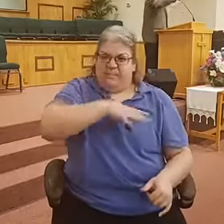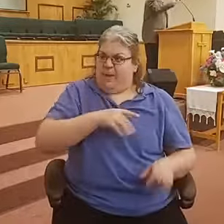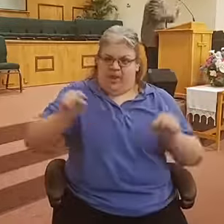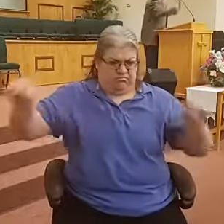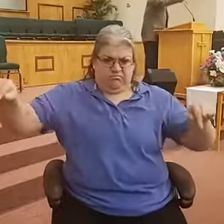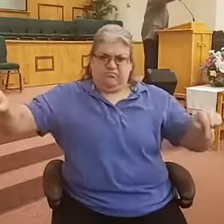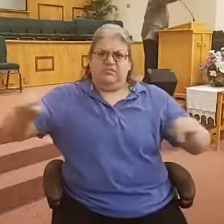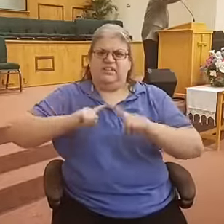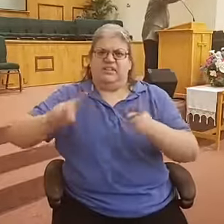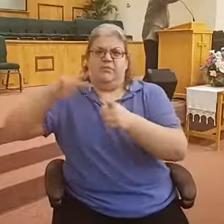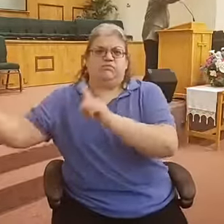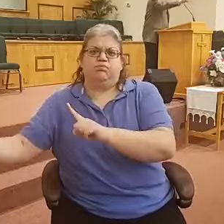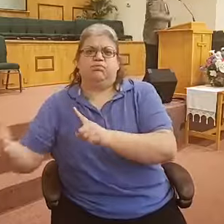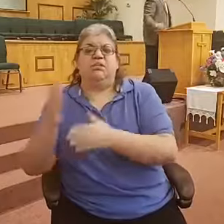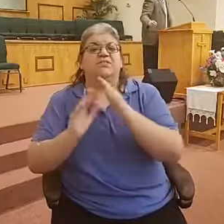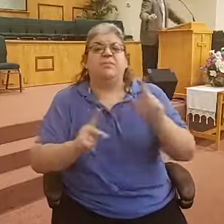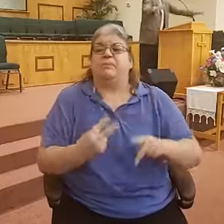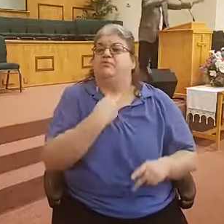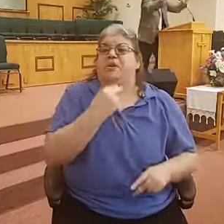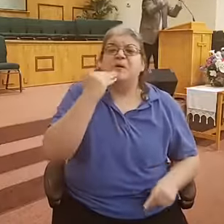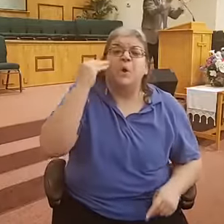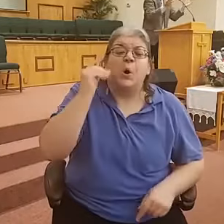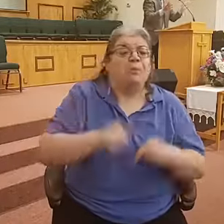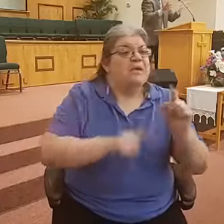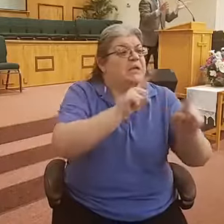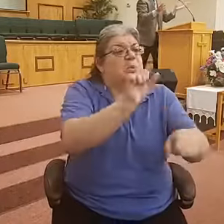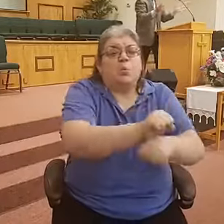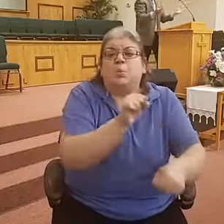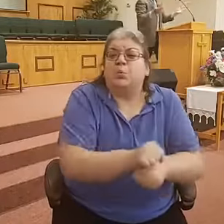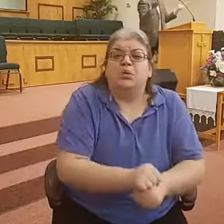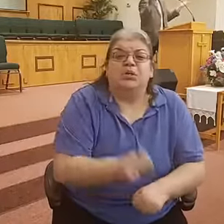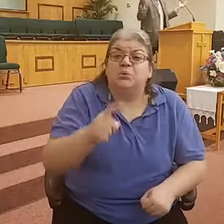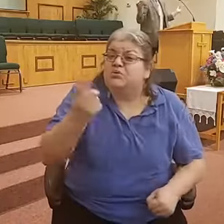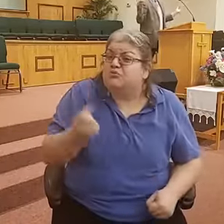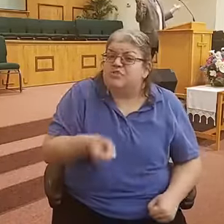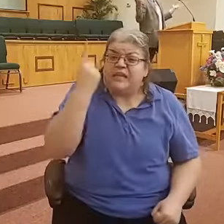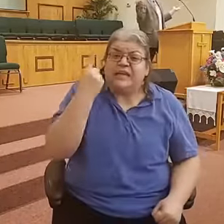home, they're not able to go to work, and yet you need to understand,